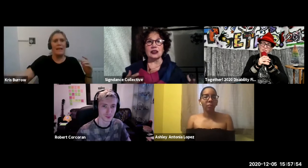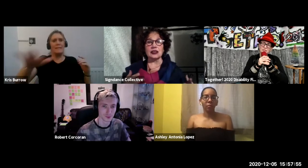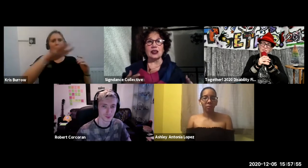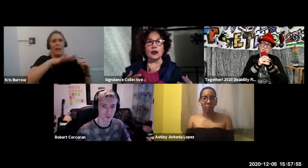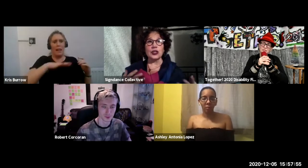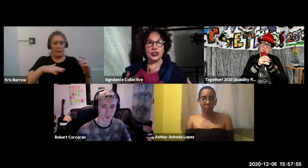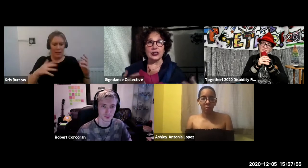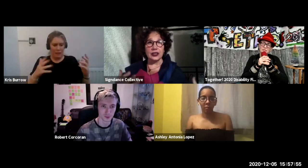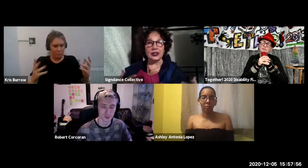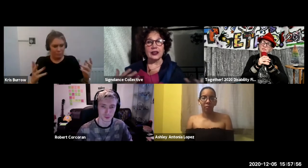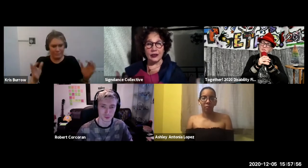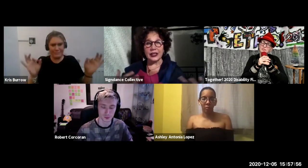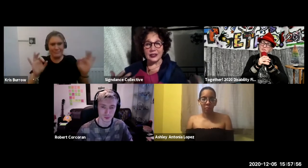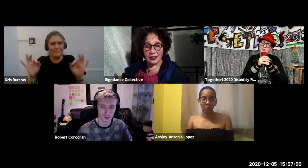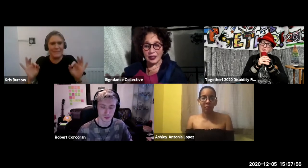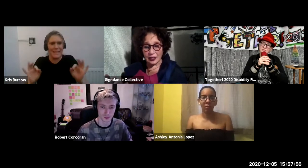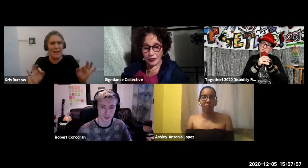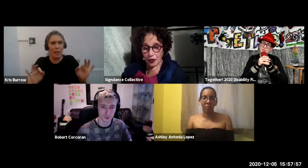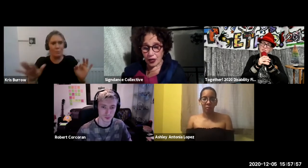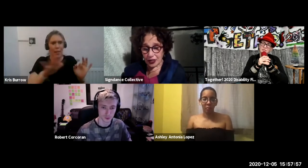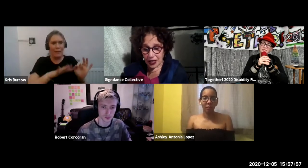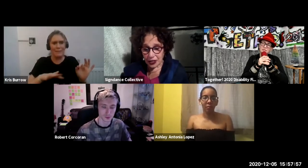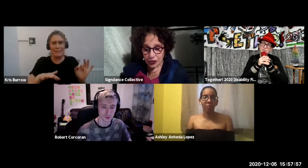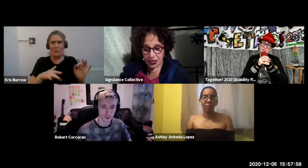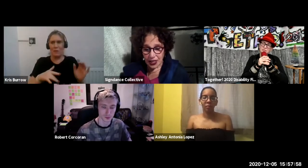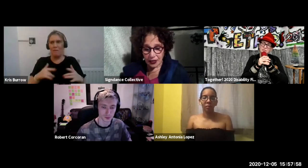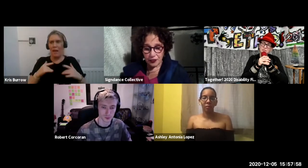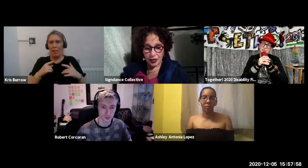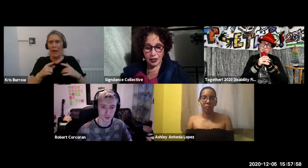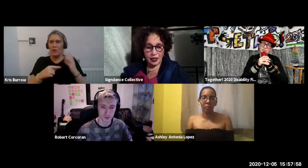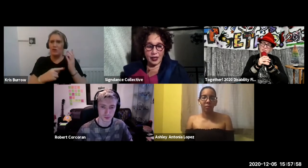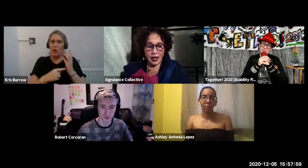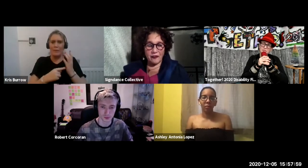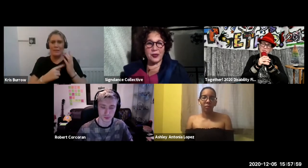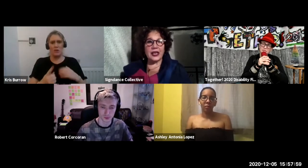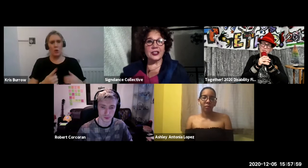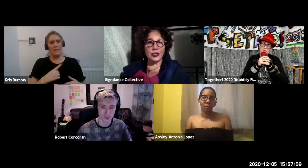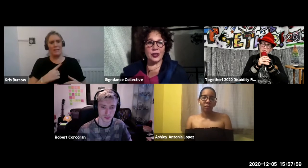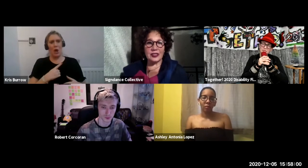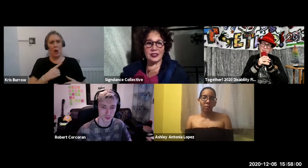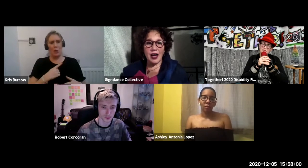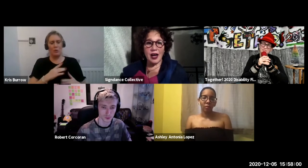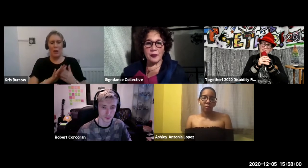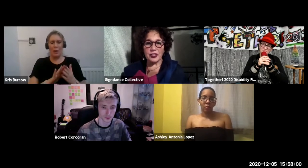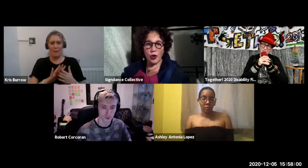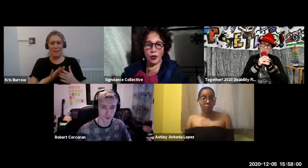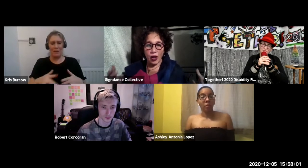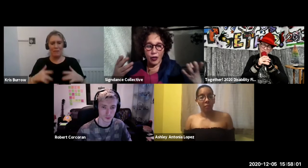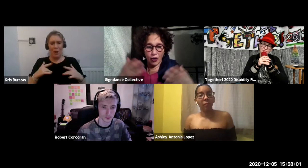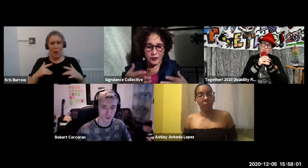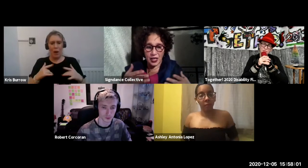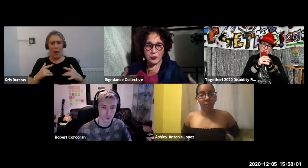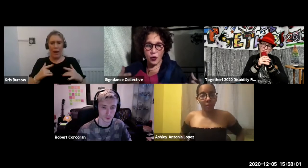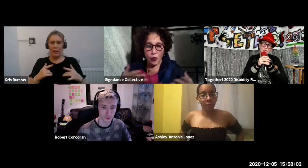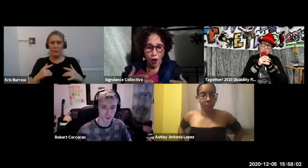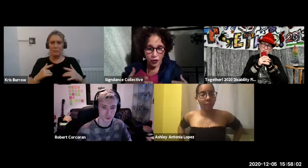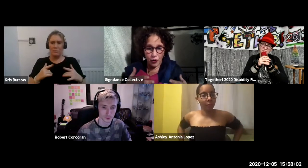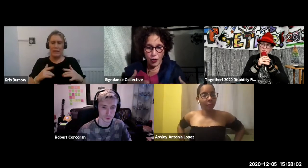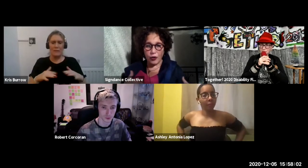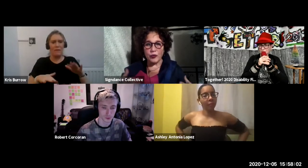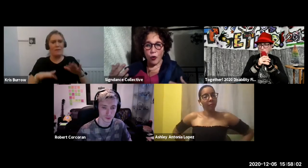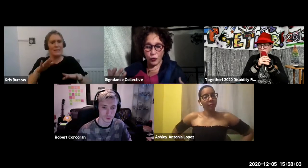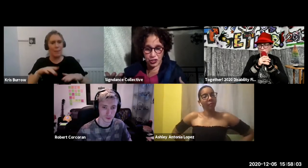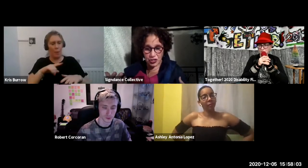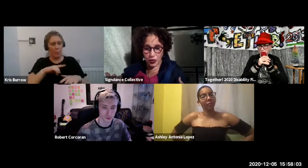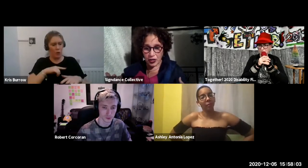guess, you know, is a very natural state of being during this time, because we're a lot of times we're on our